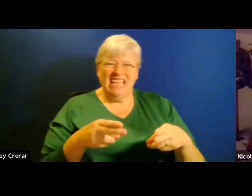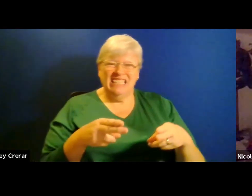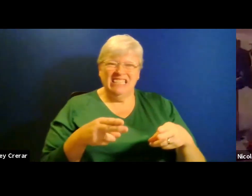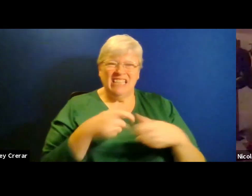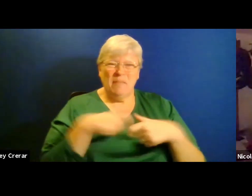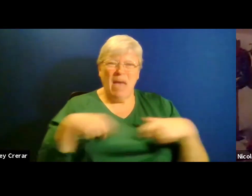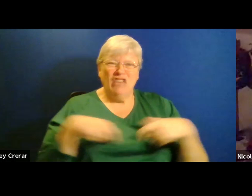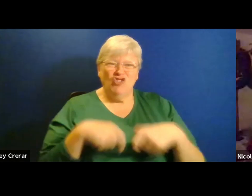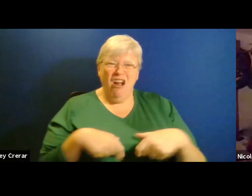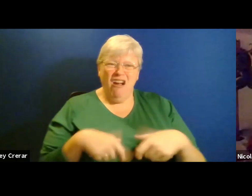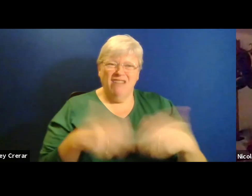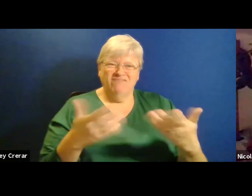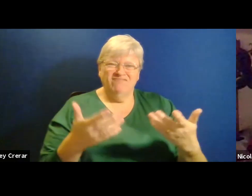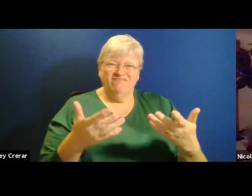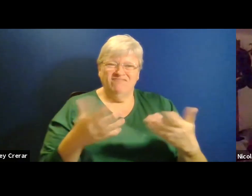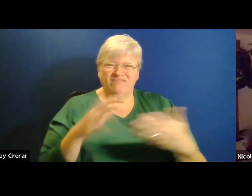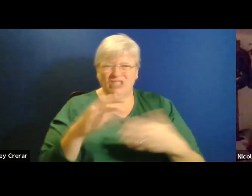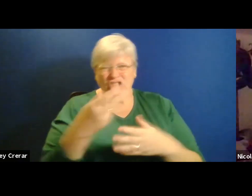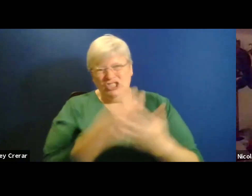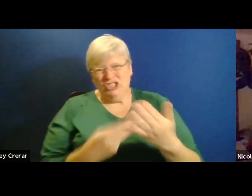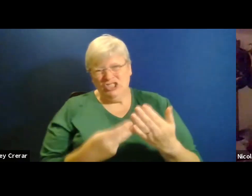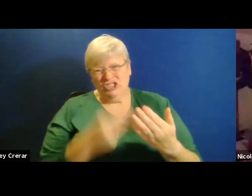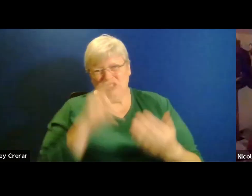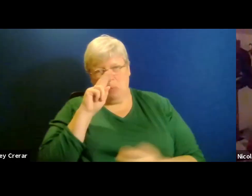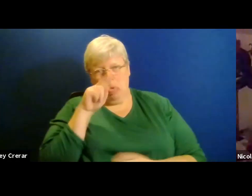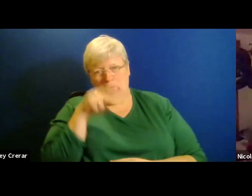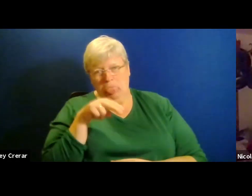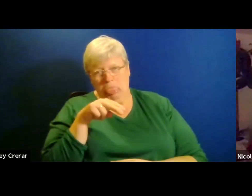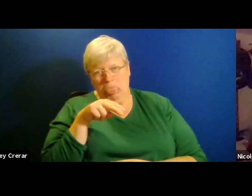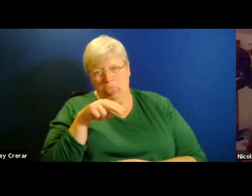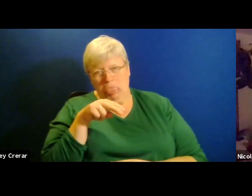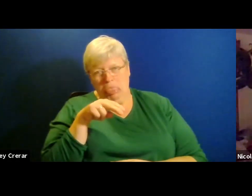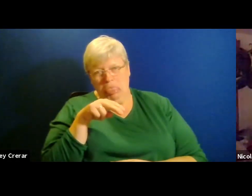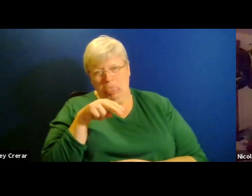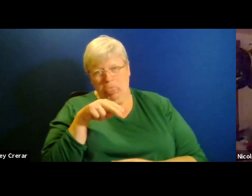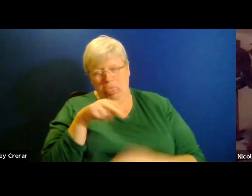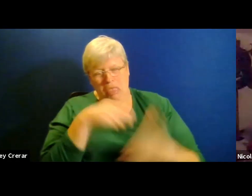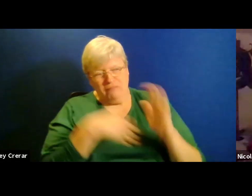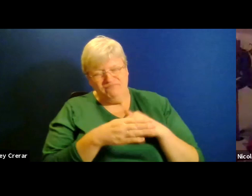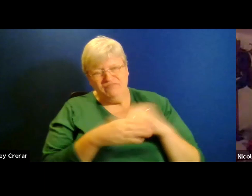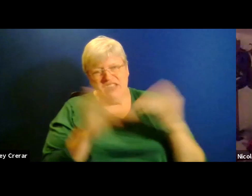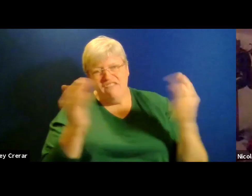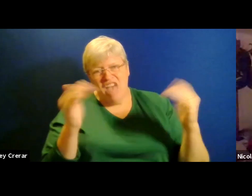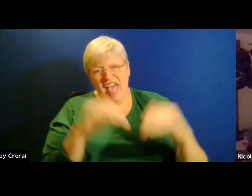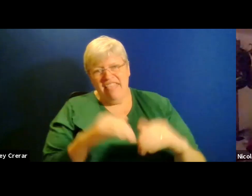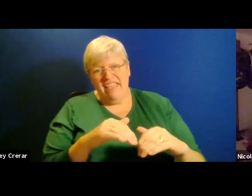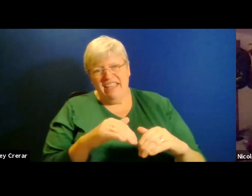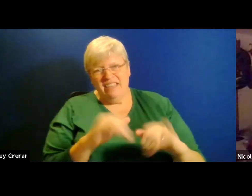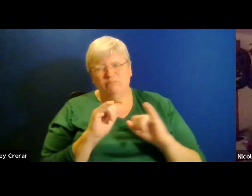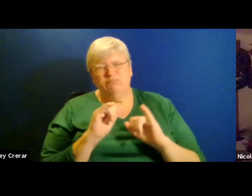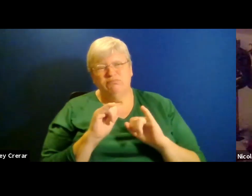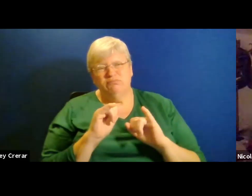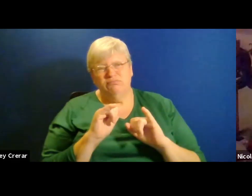lying on the verge, snout down towards the valley. The heft of